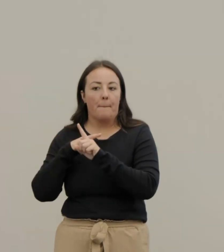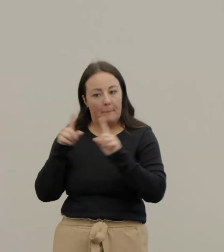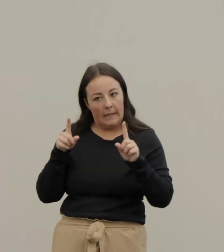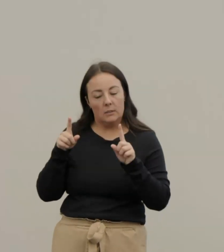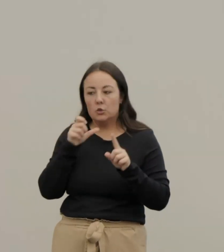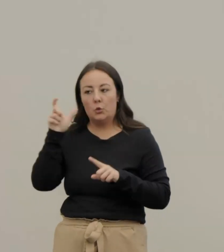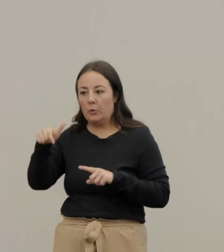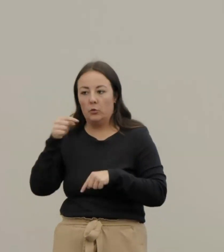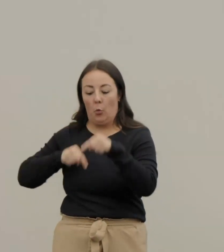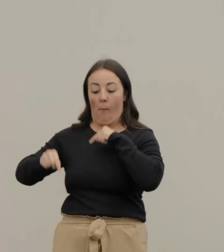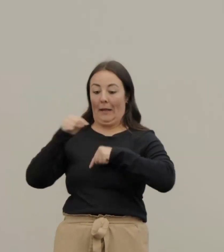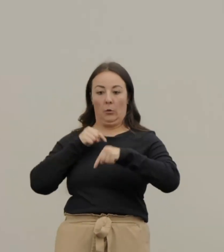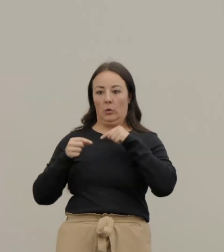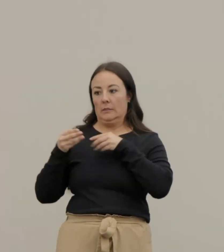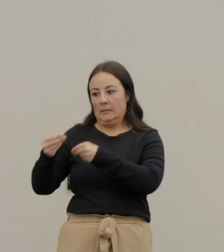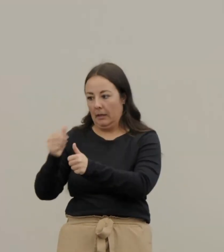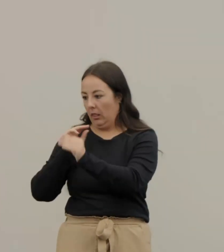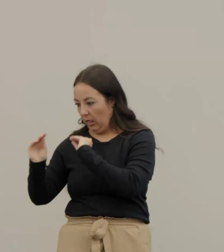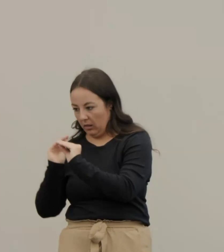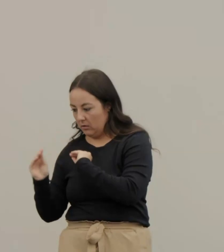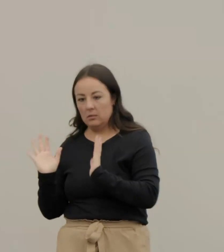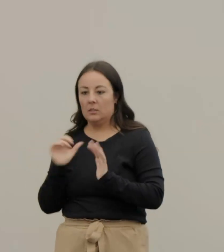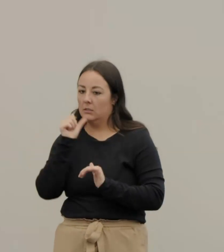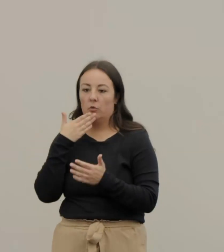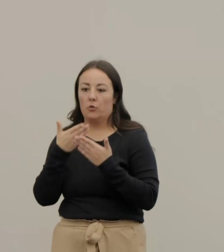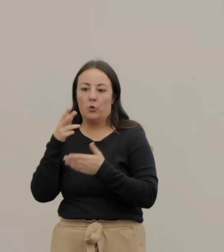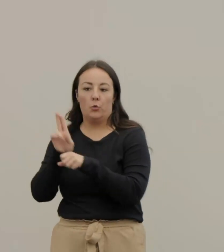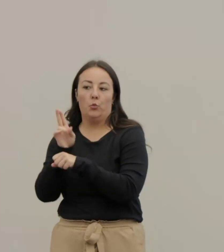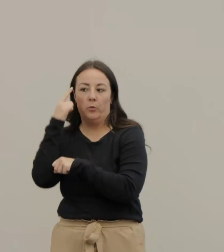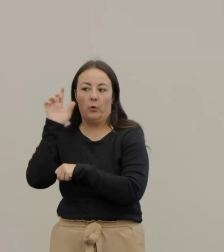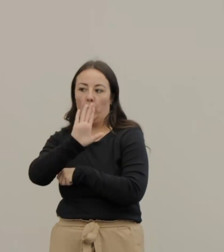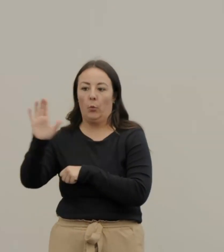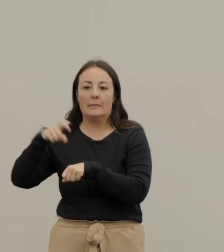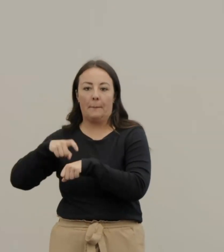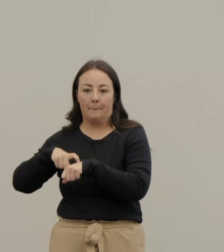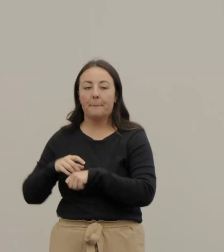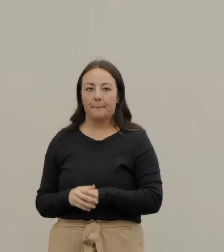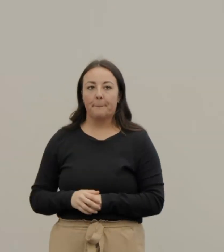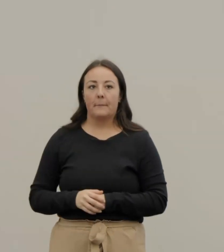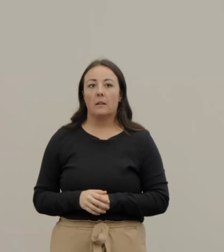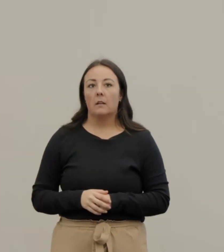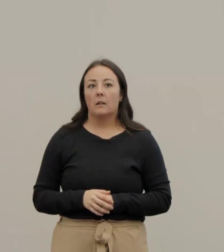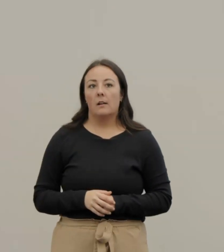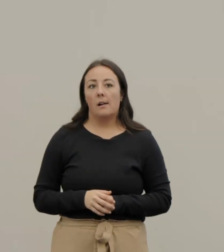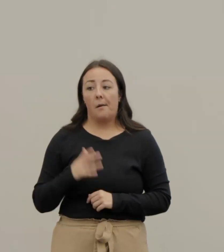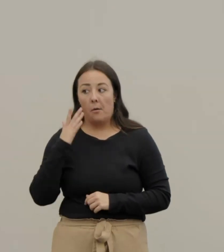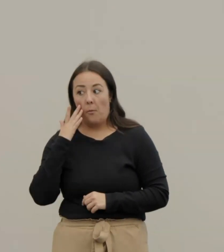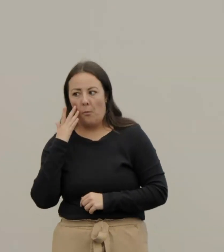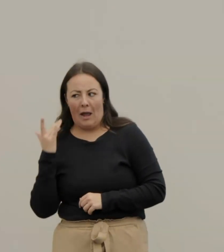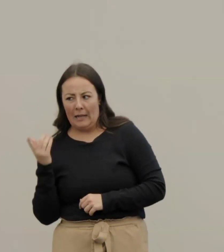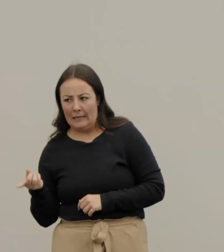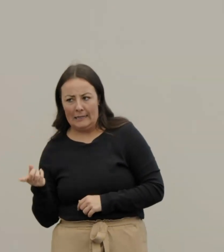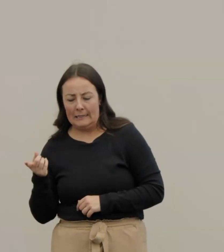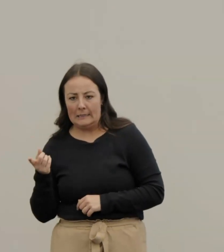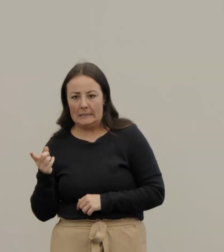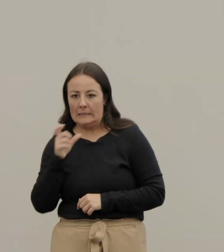to go backwards in history remediating these. That is not a good use of your time. So why? Because that